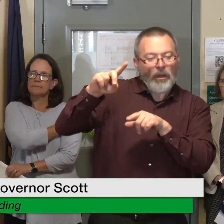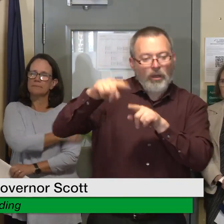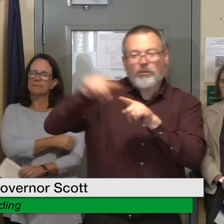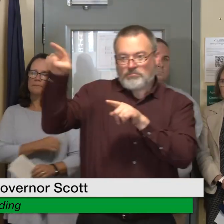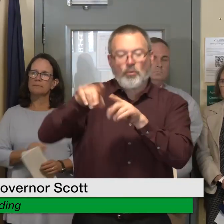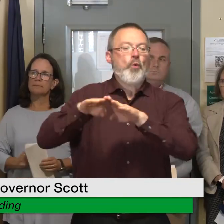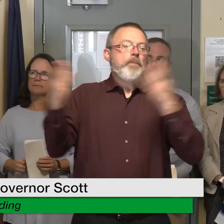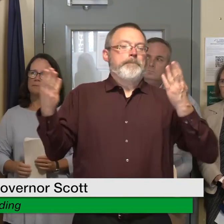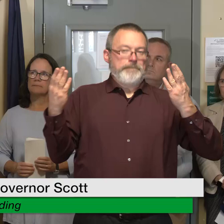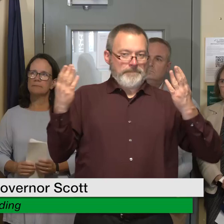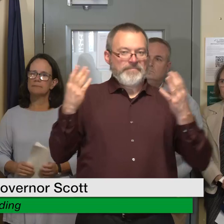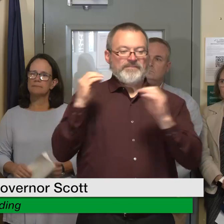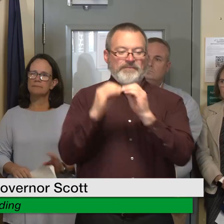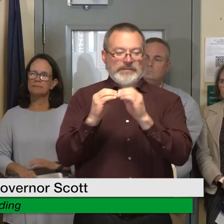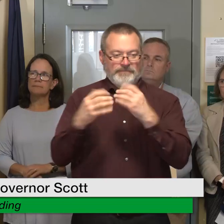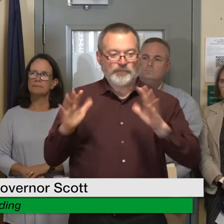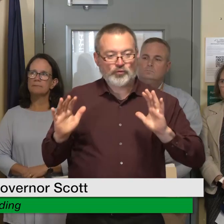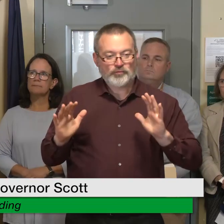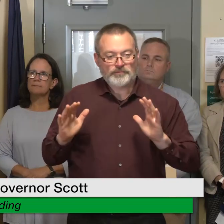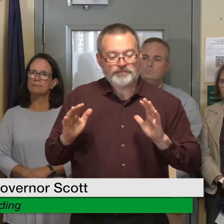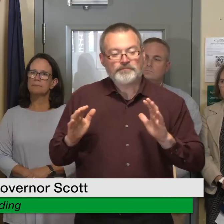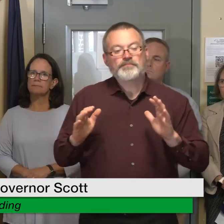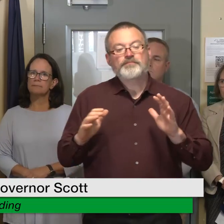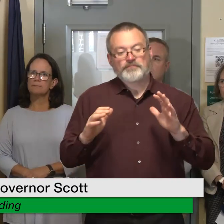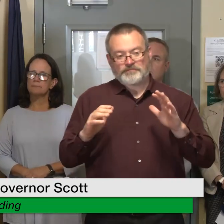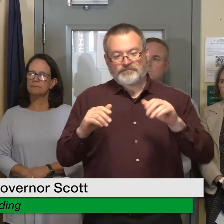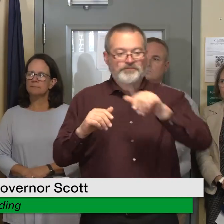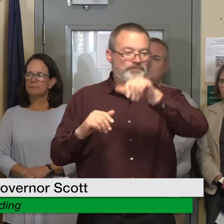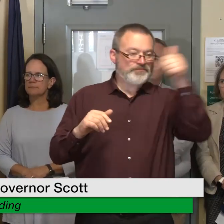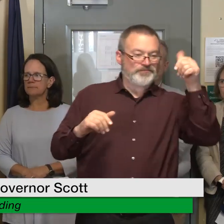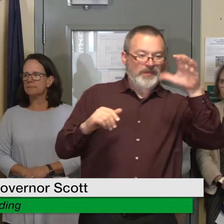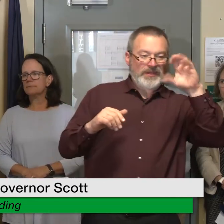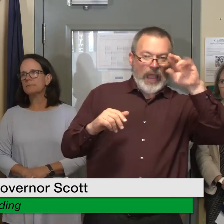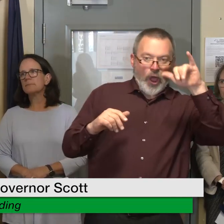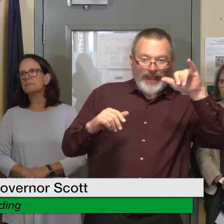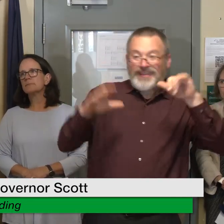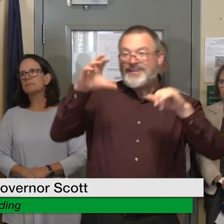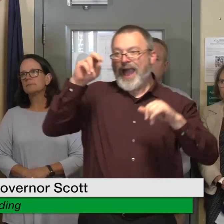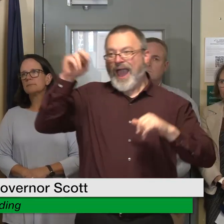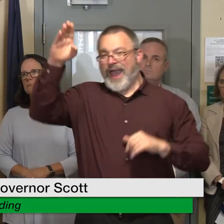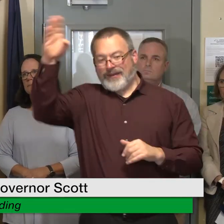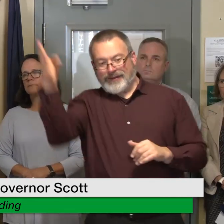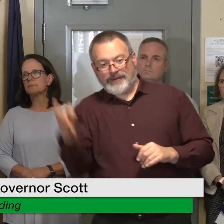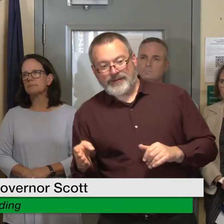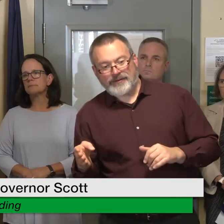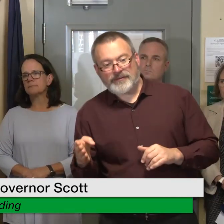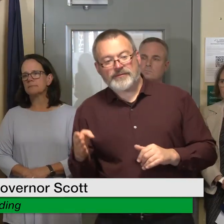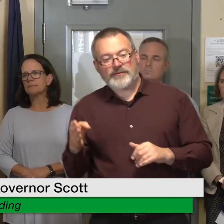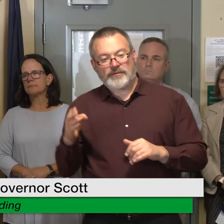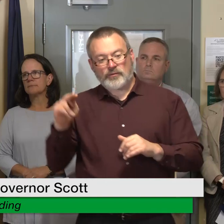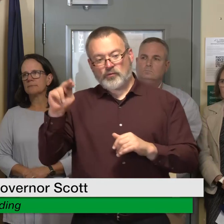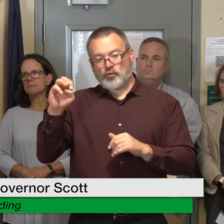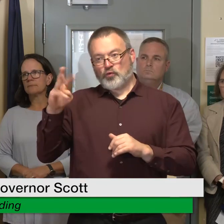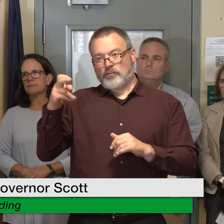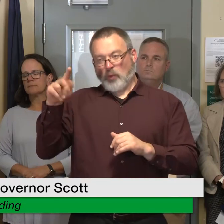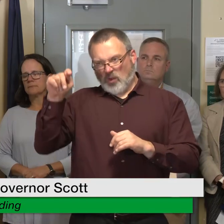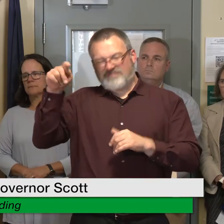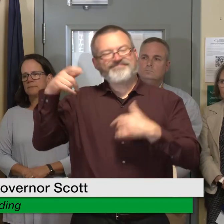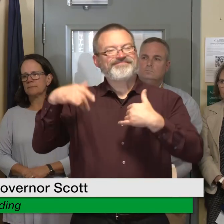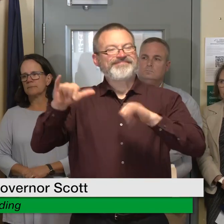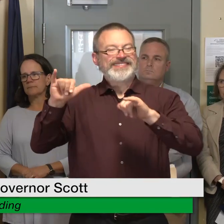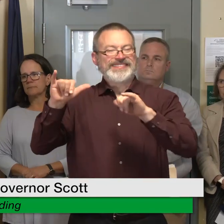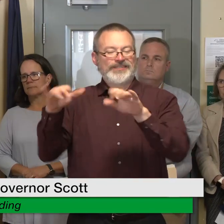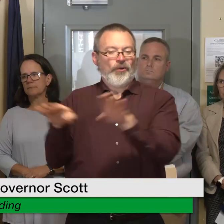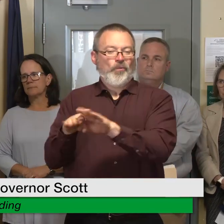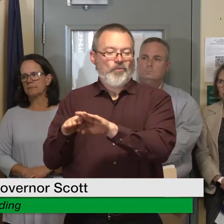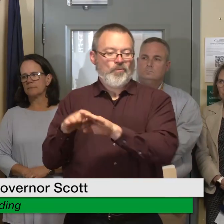Railroad on the Connecticut River line remains closed from Newport to Barnett. That may still be